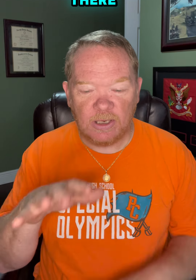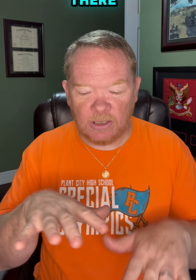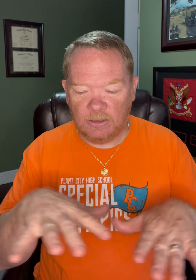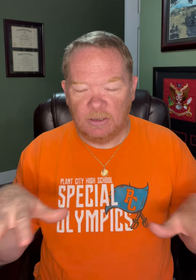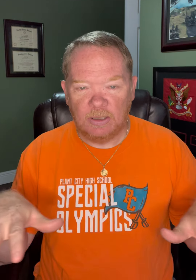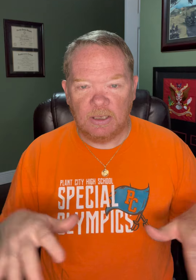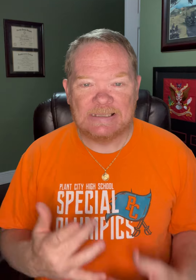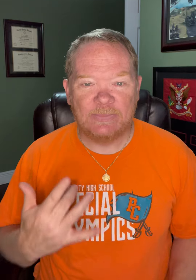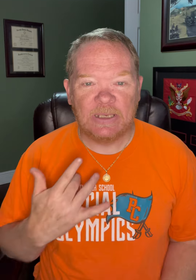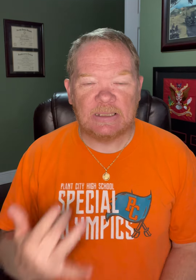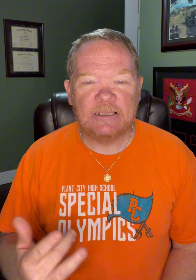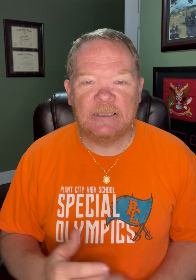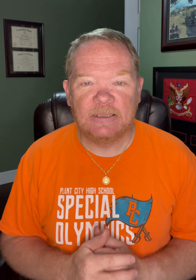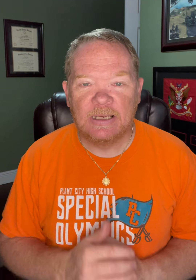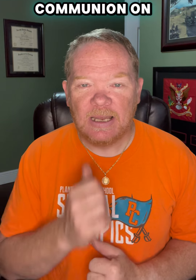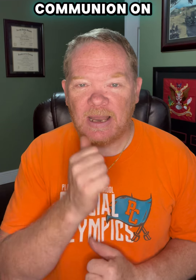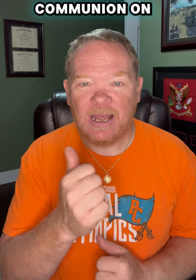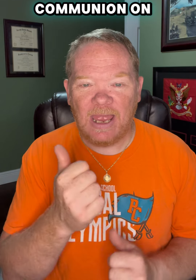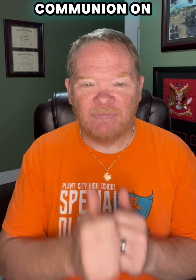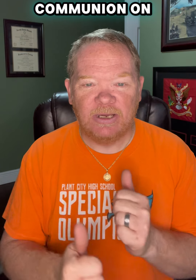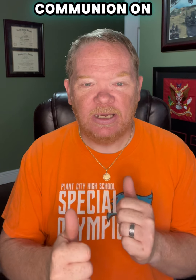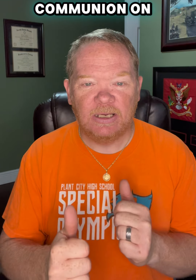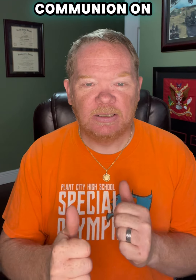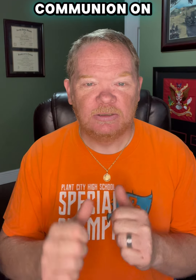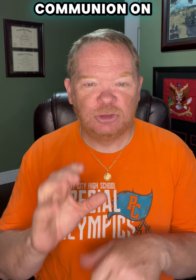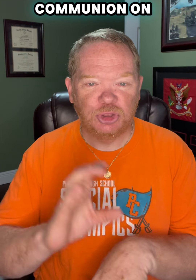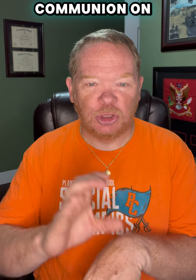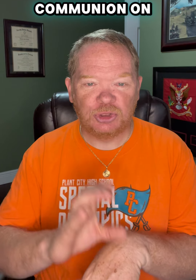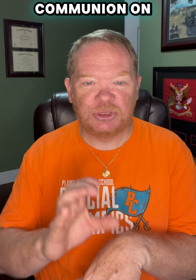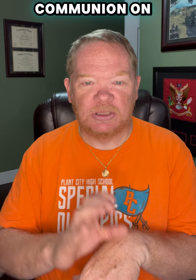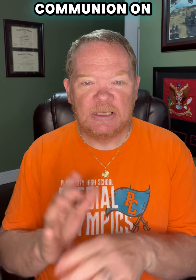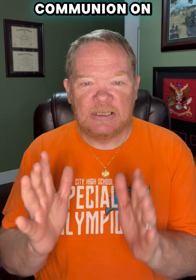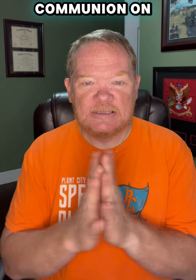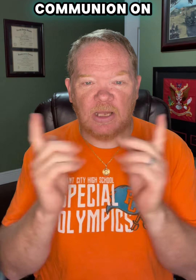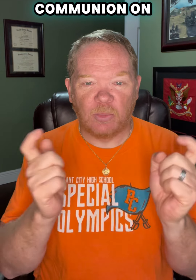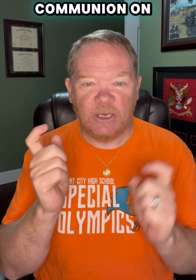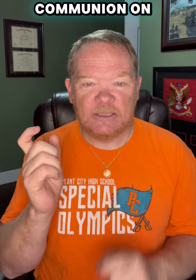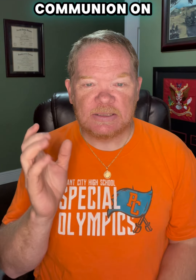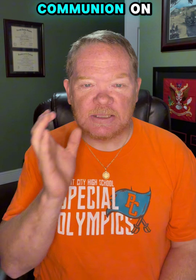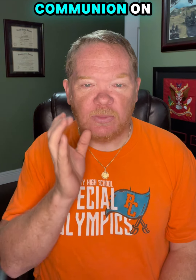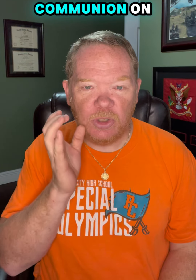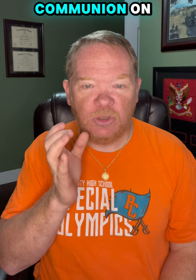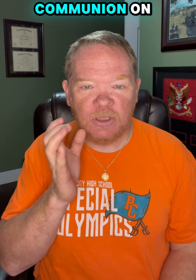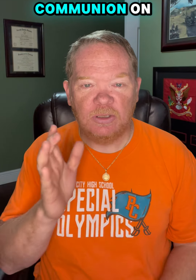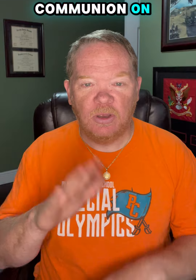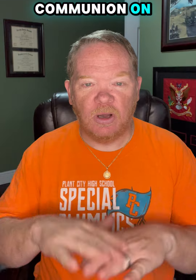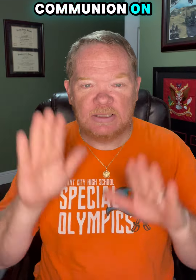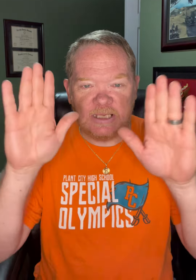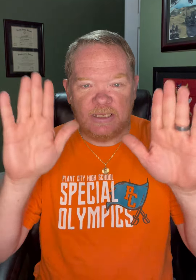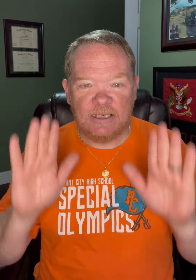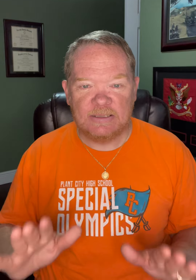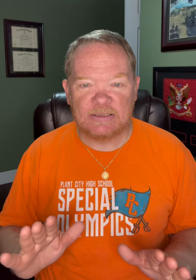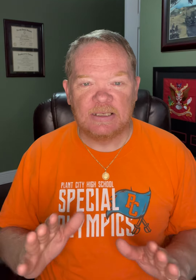there. Typically, not every church celebrates communion on Sundays,